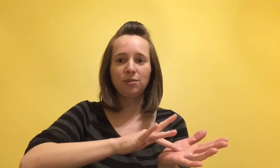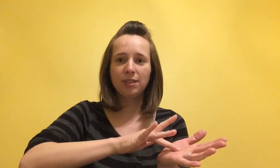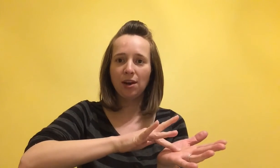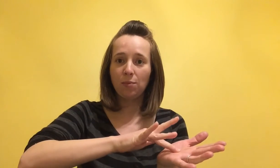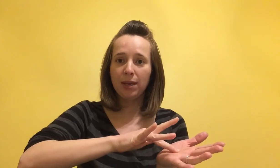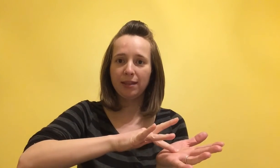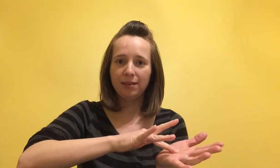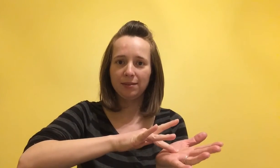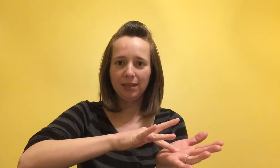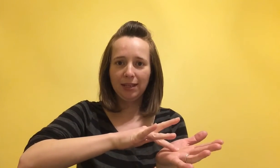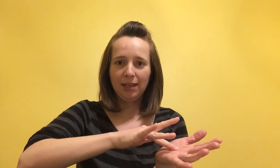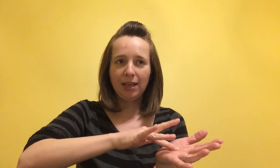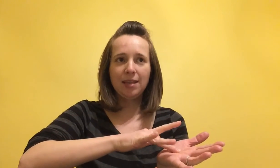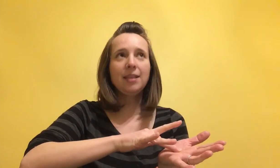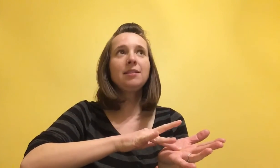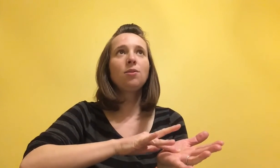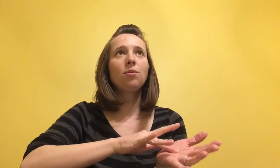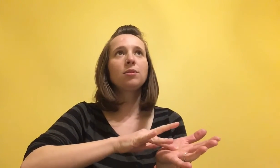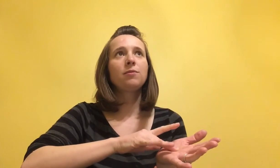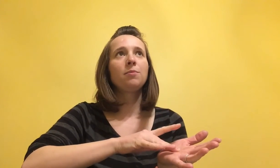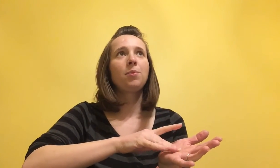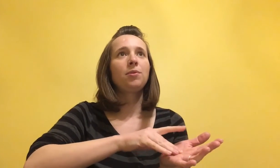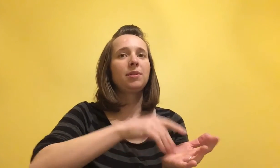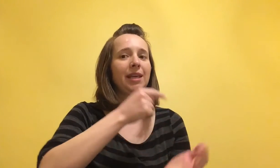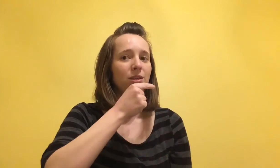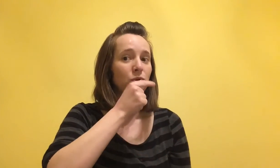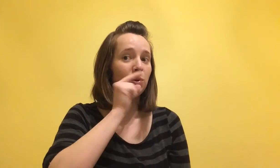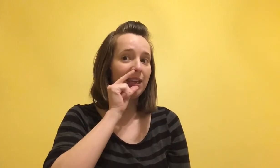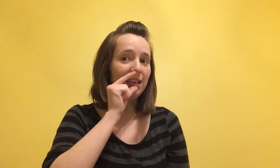just kind of wiggle it. And this goes for both like drinking,